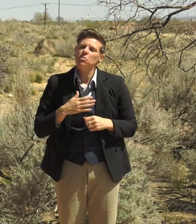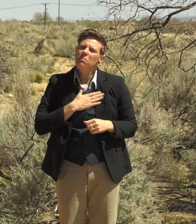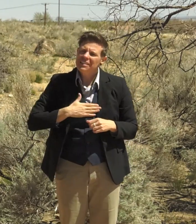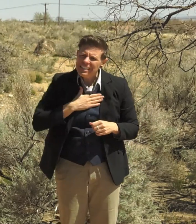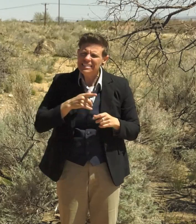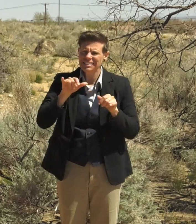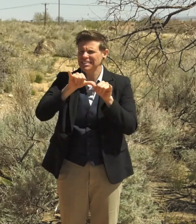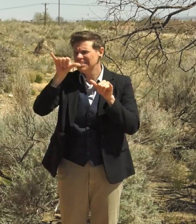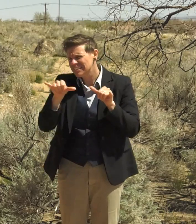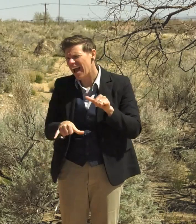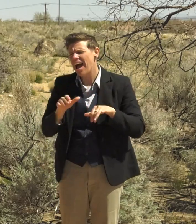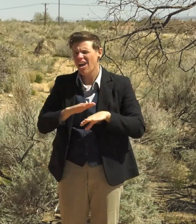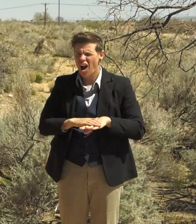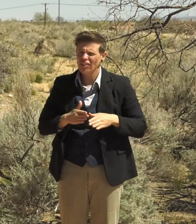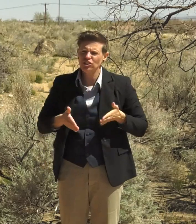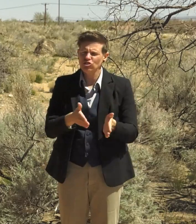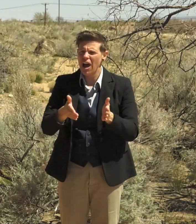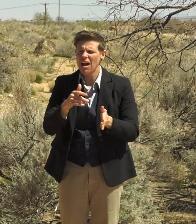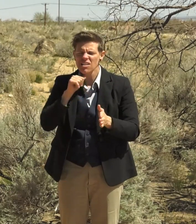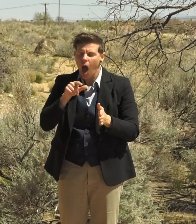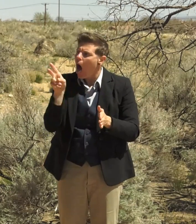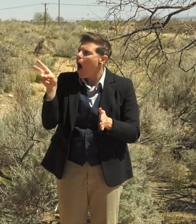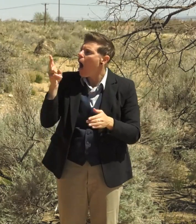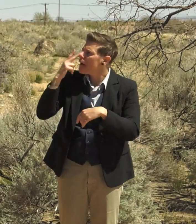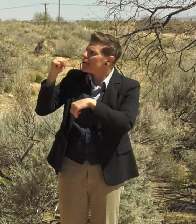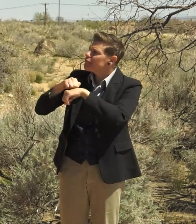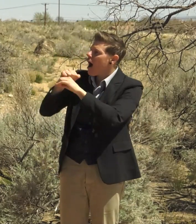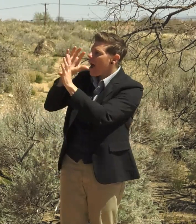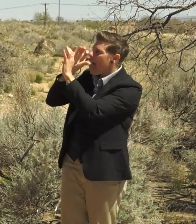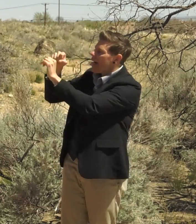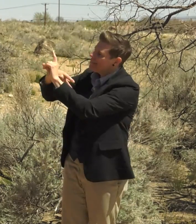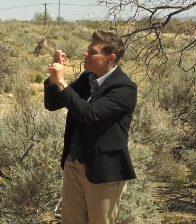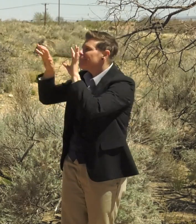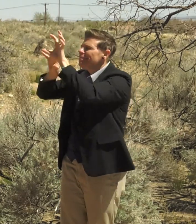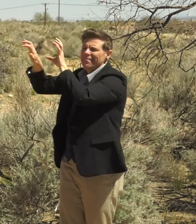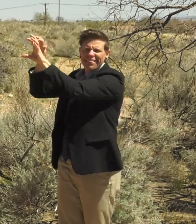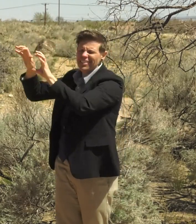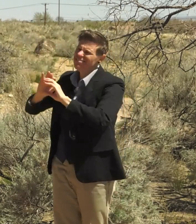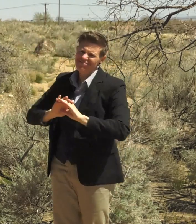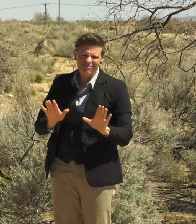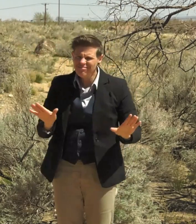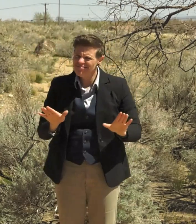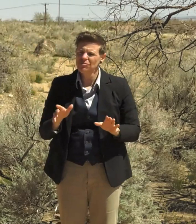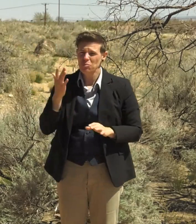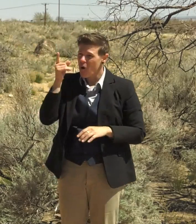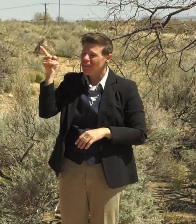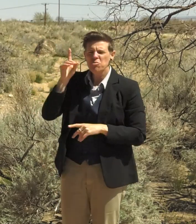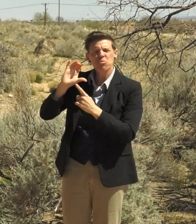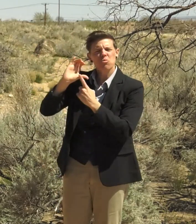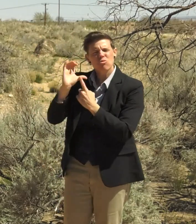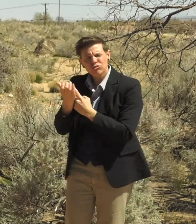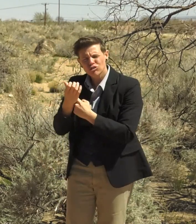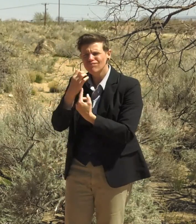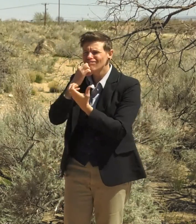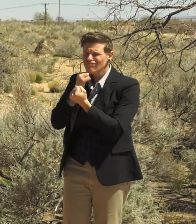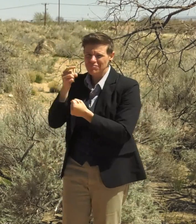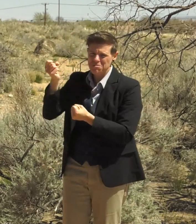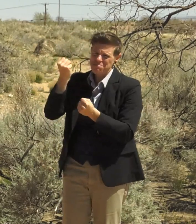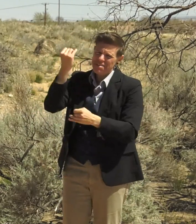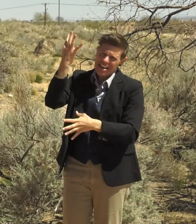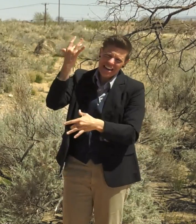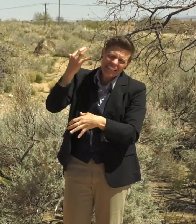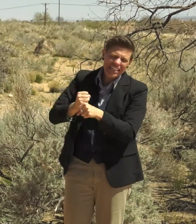over the escarpment, and be respectful of the cultural resources in the area. The National Park Service is doing all it can to